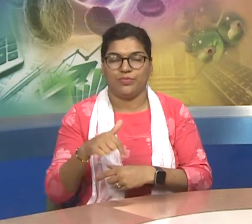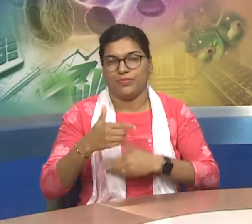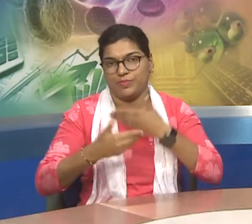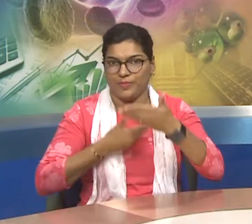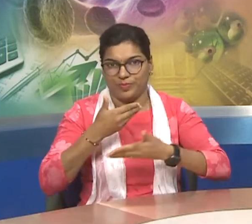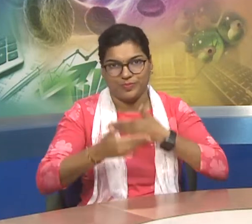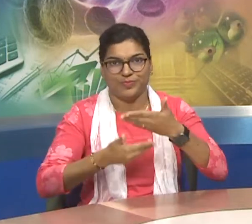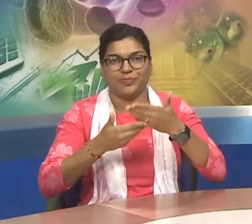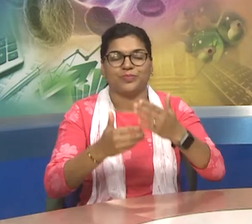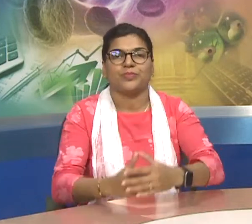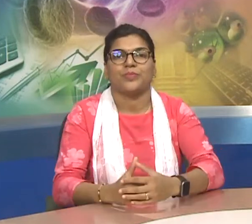So let's begin.